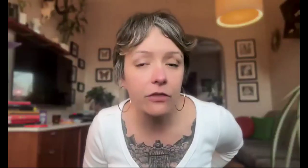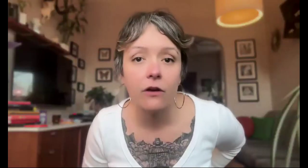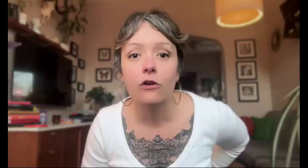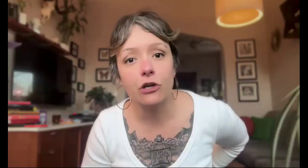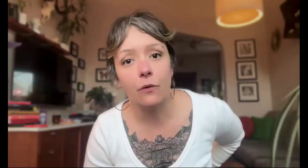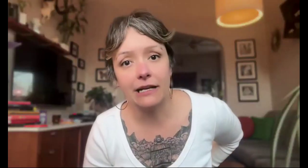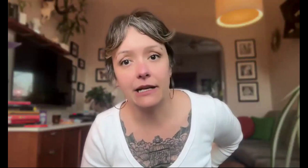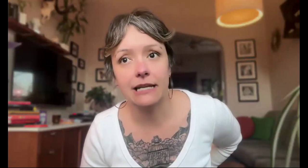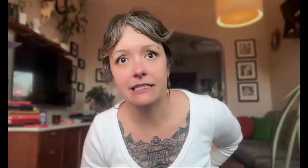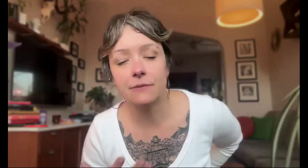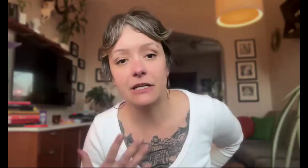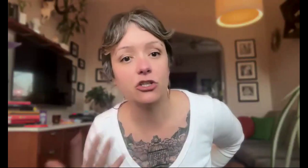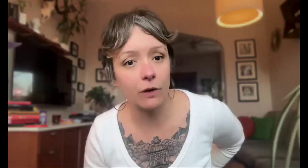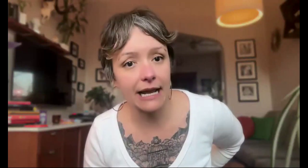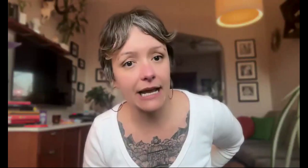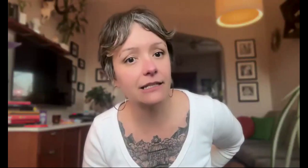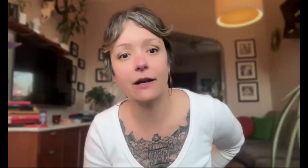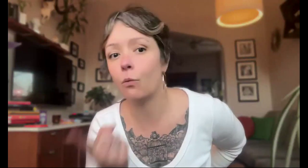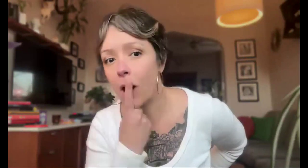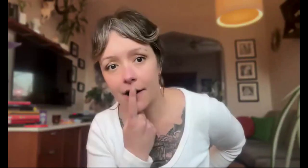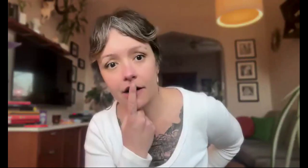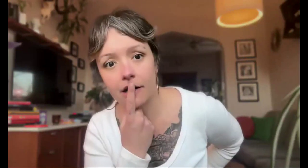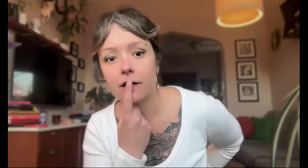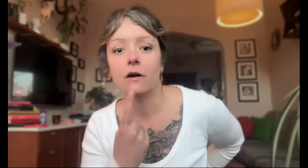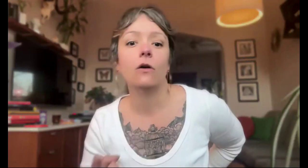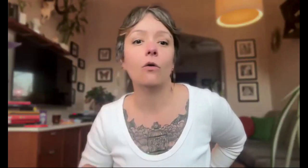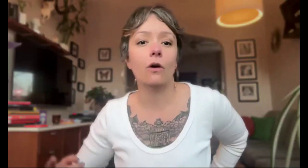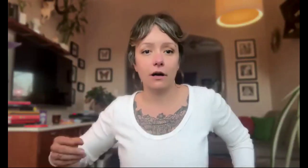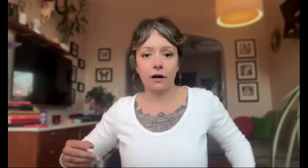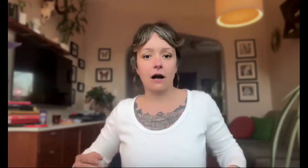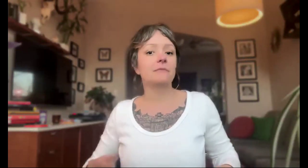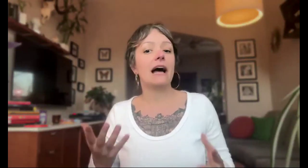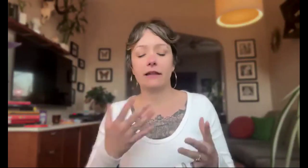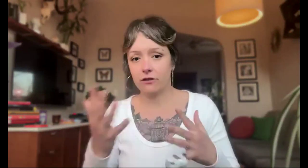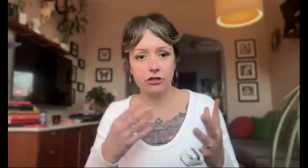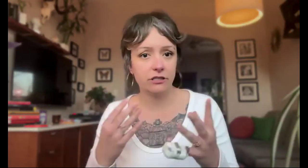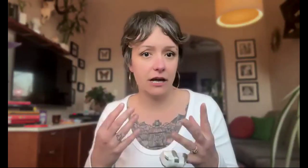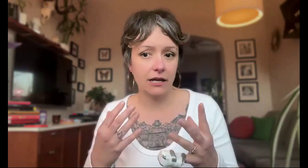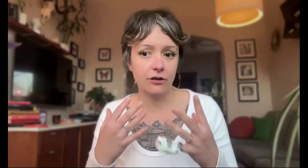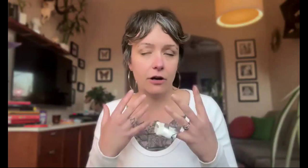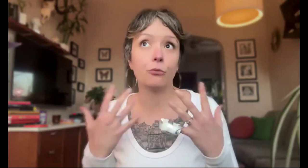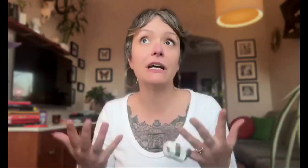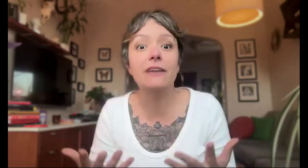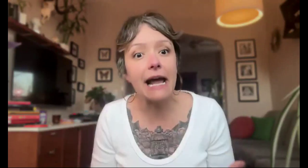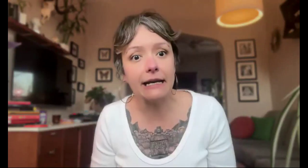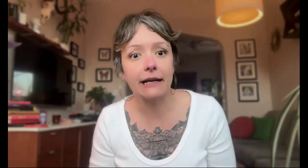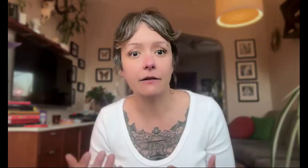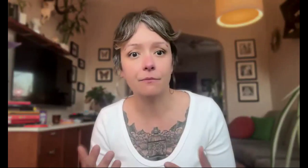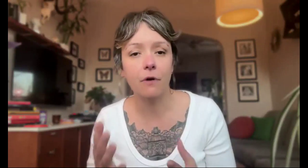strength. So it tends to be shorthand, like water or yeah, like they're abbreviated